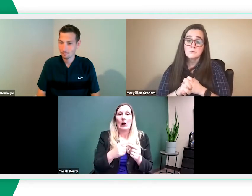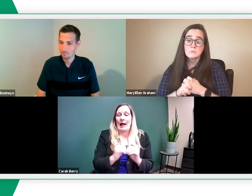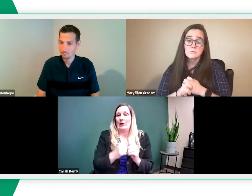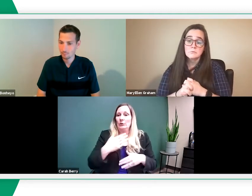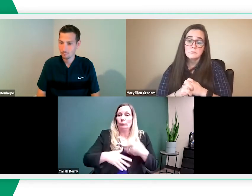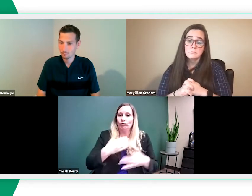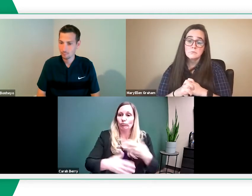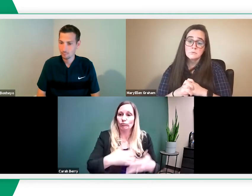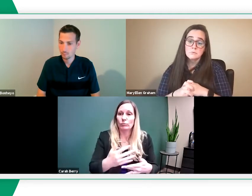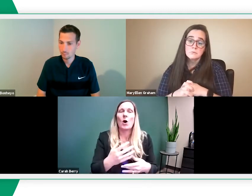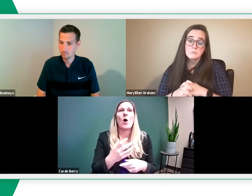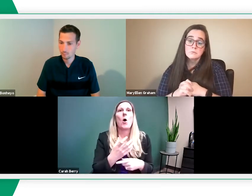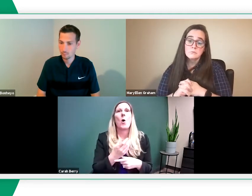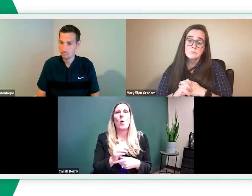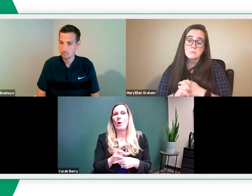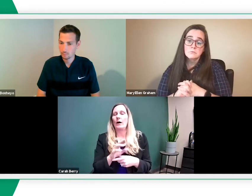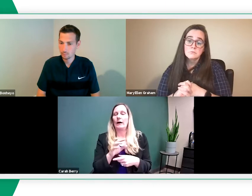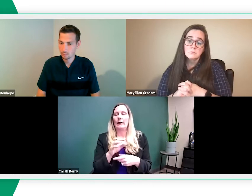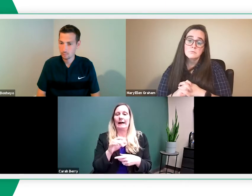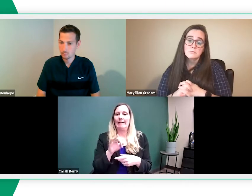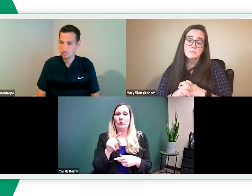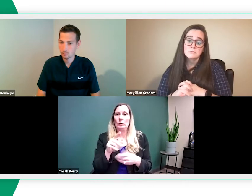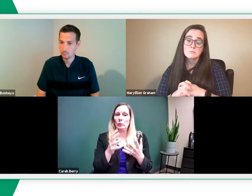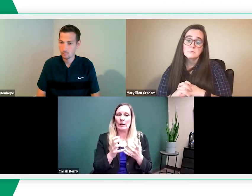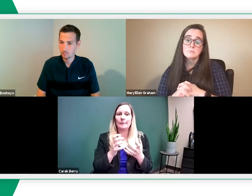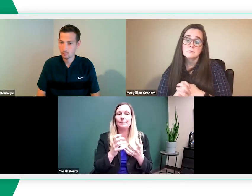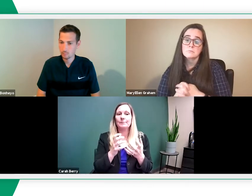So if you want to learn about how